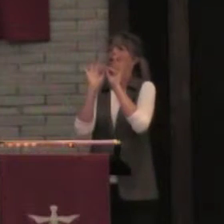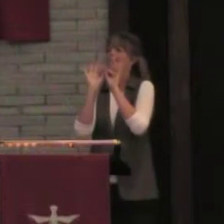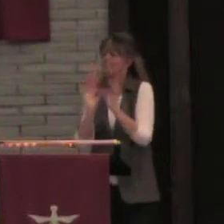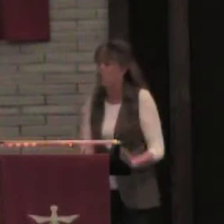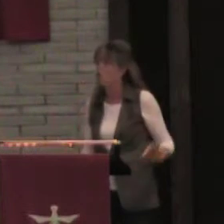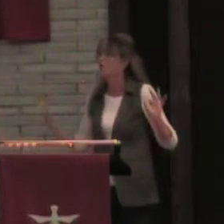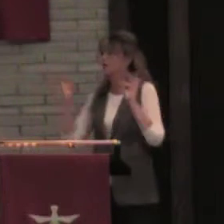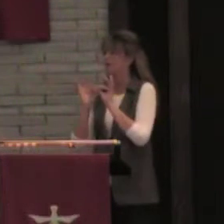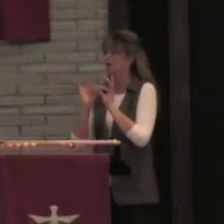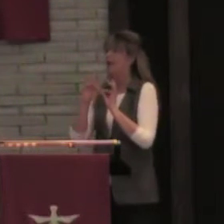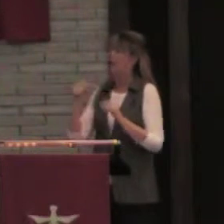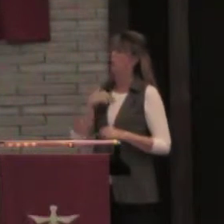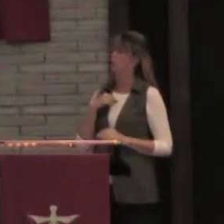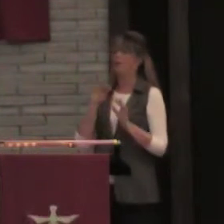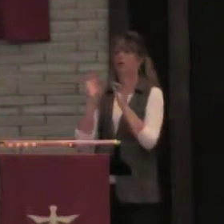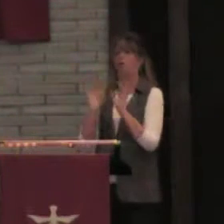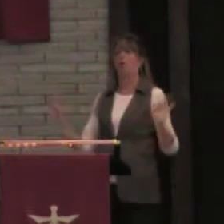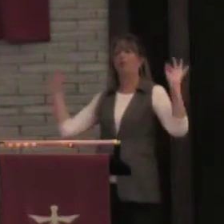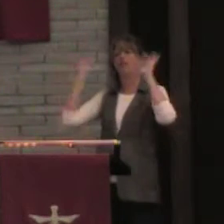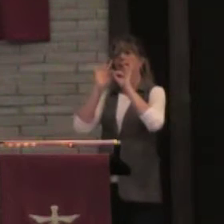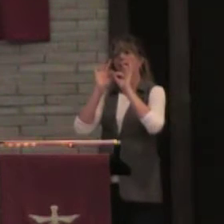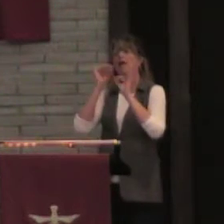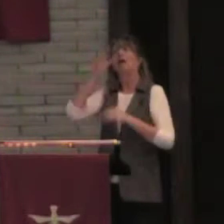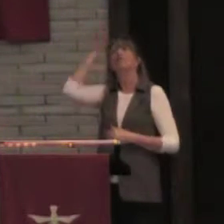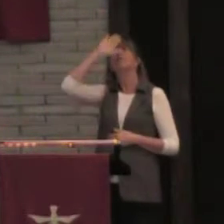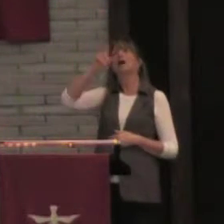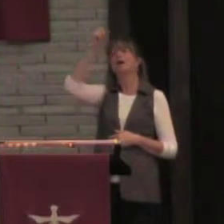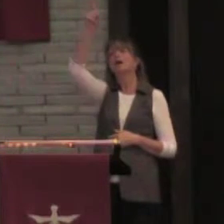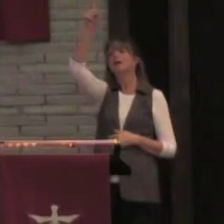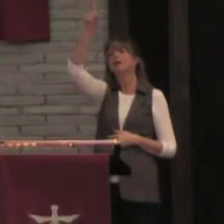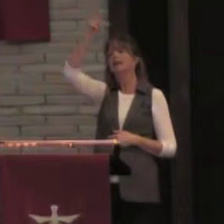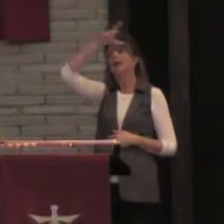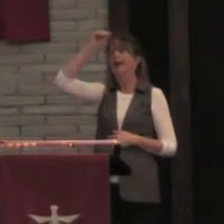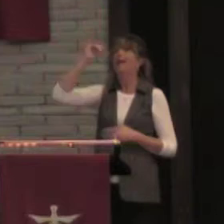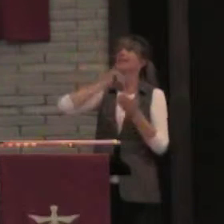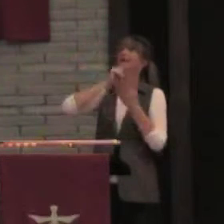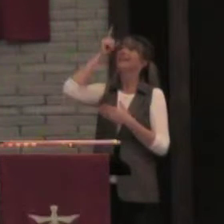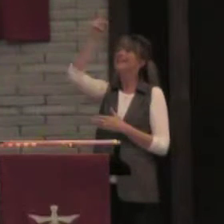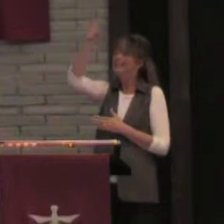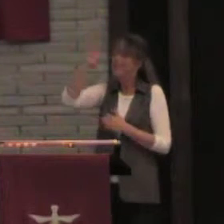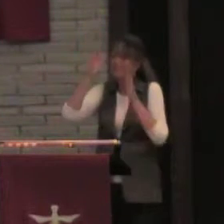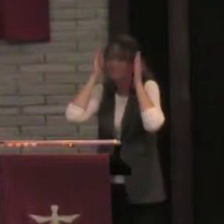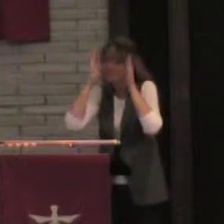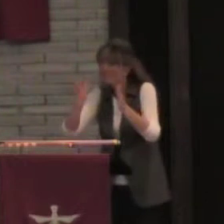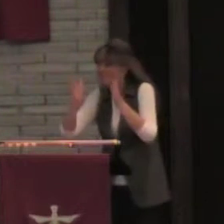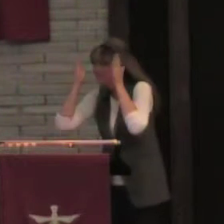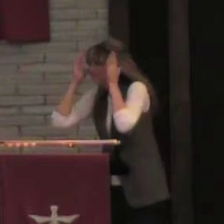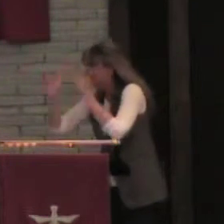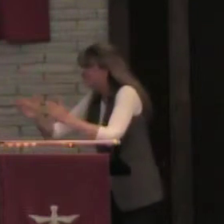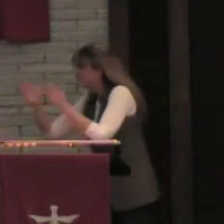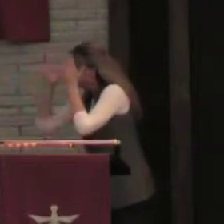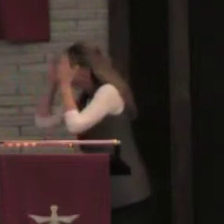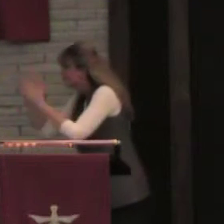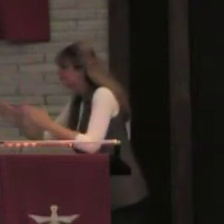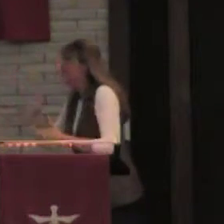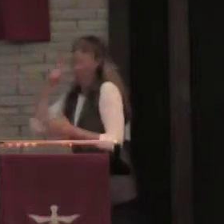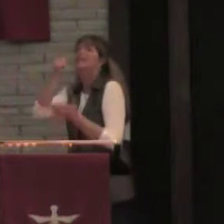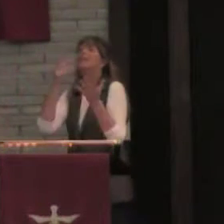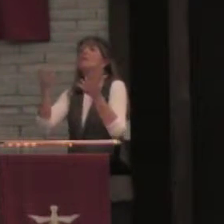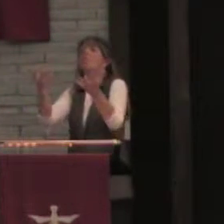that it's important. And if it's important, it has worth to God, and that He does pay attention. He is